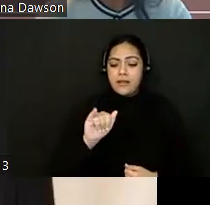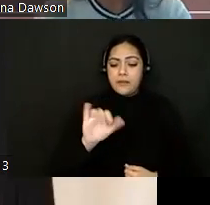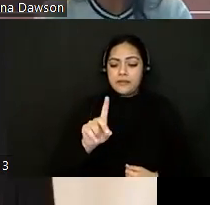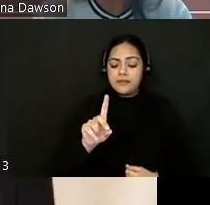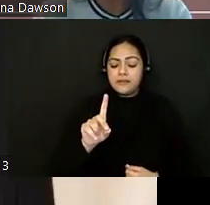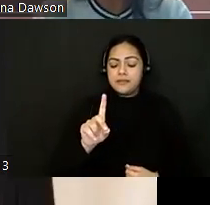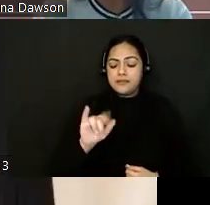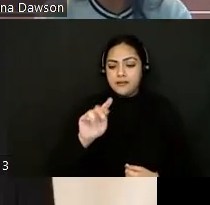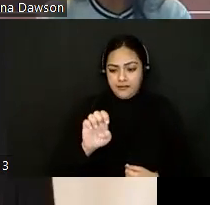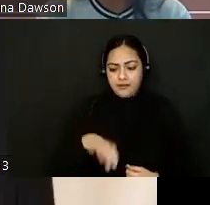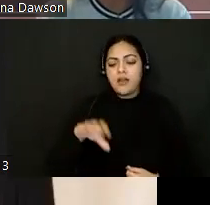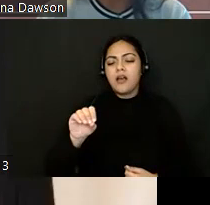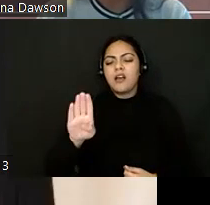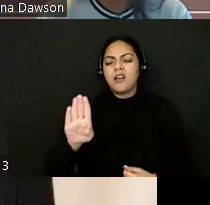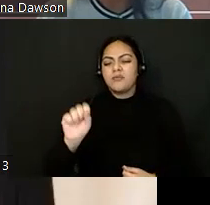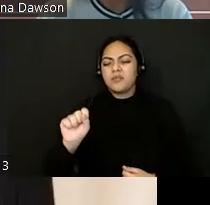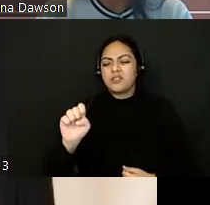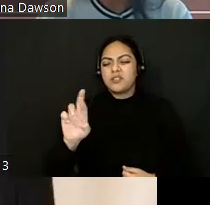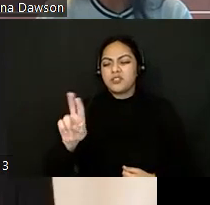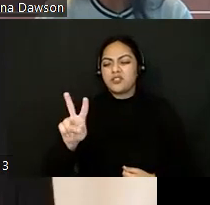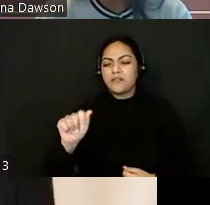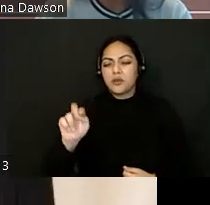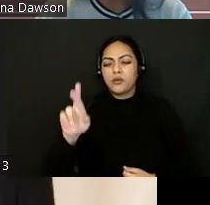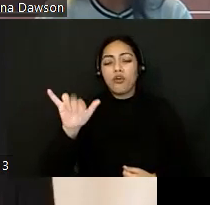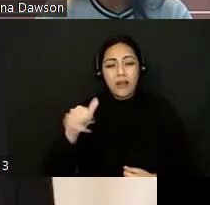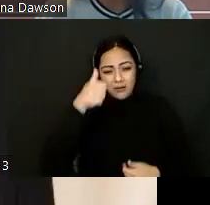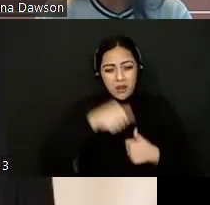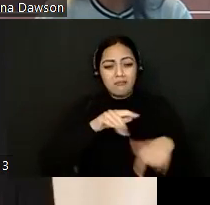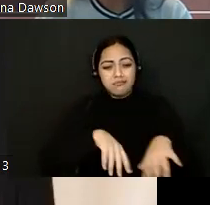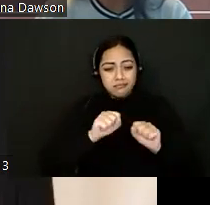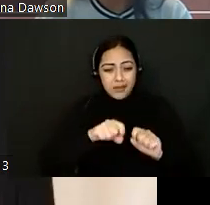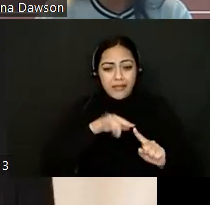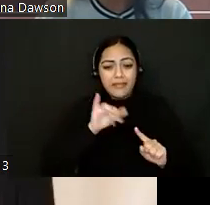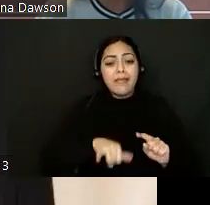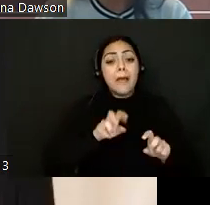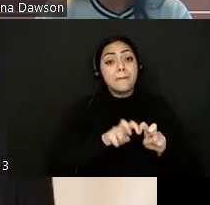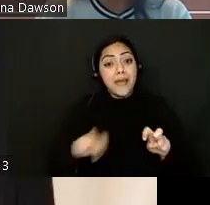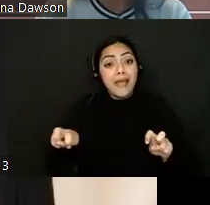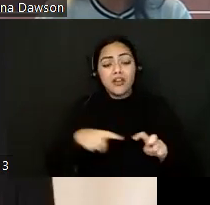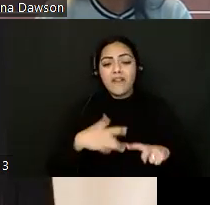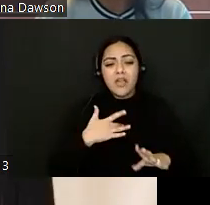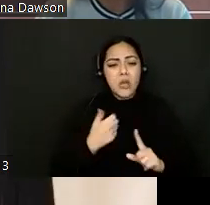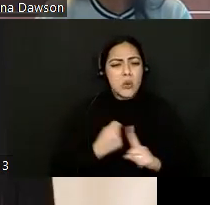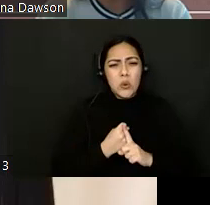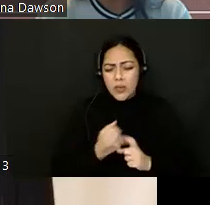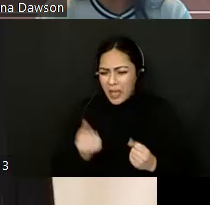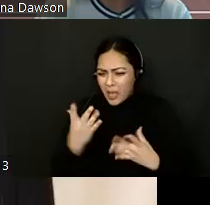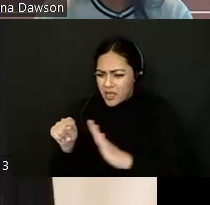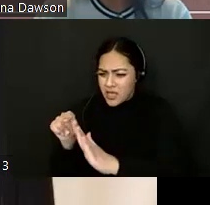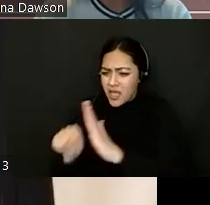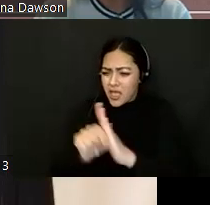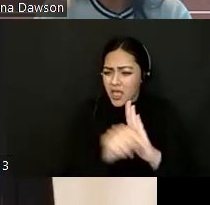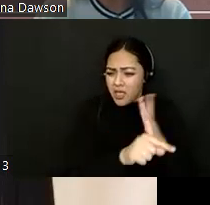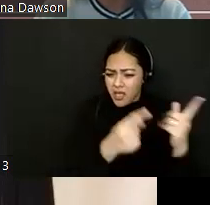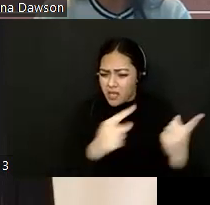members were profoundly impacted when they recognized the number of killings that were occurring across the country. These